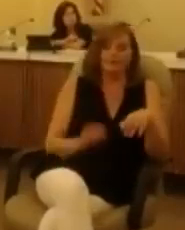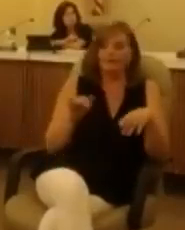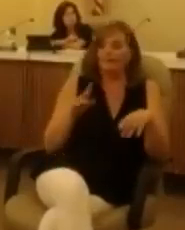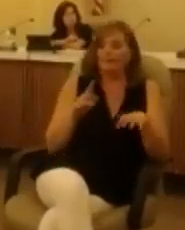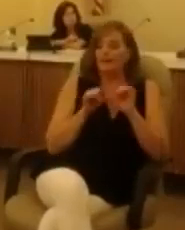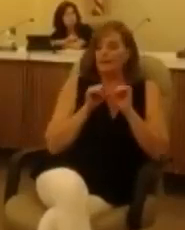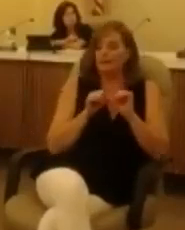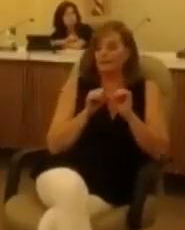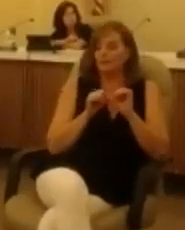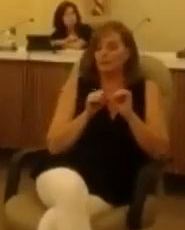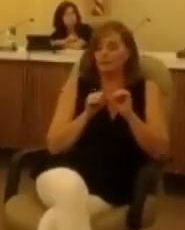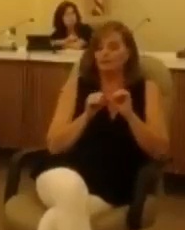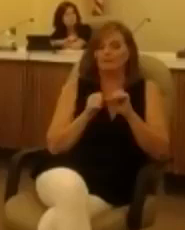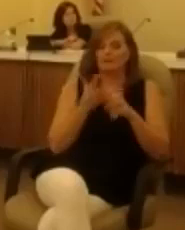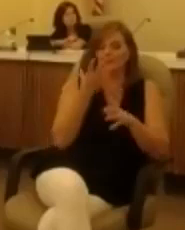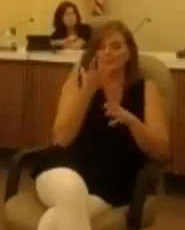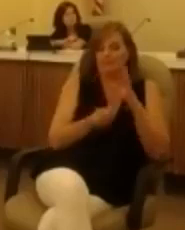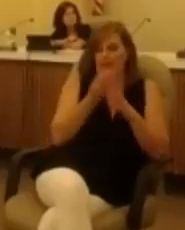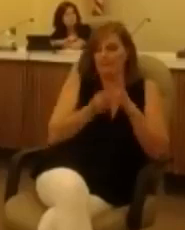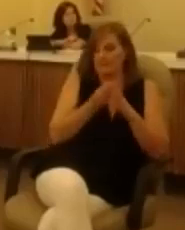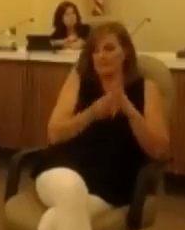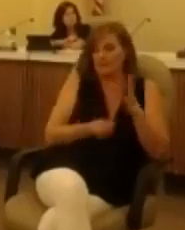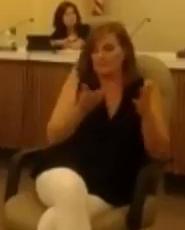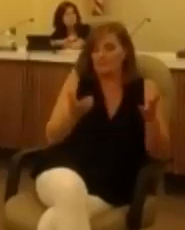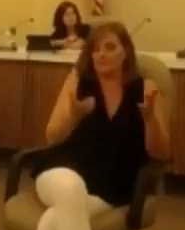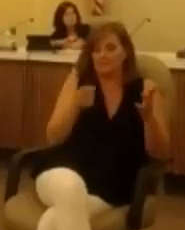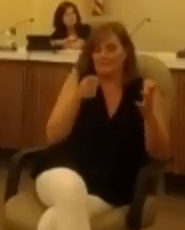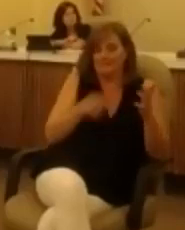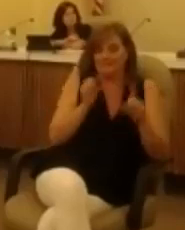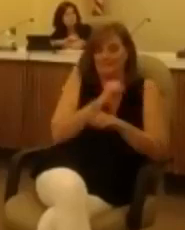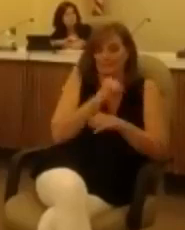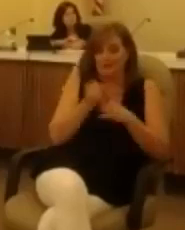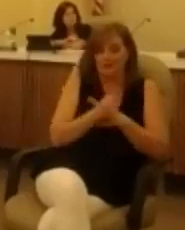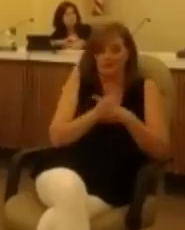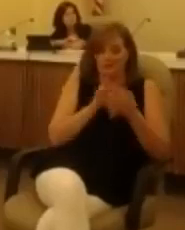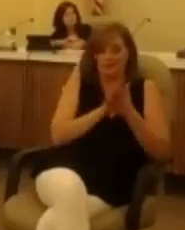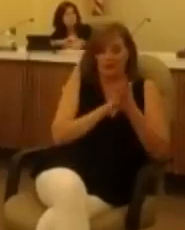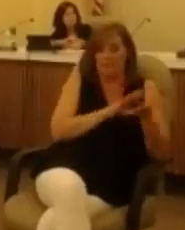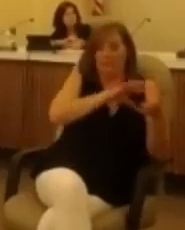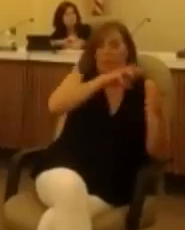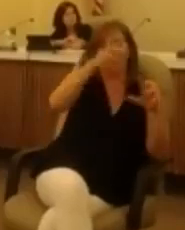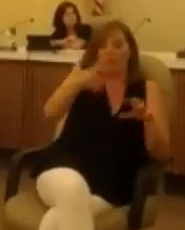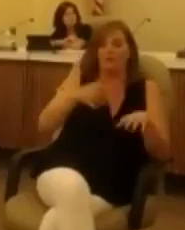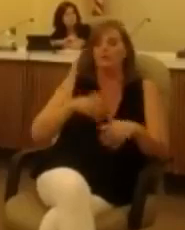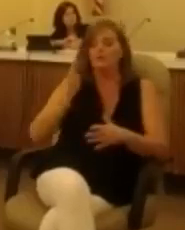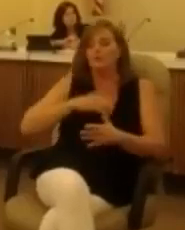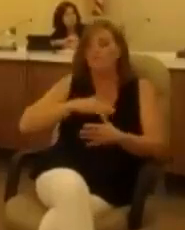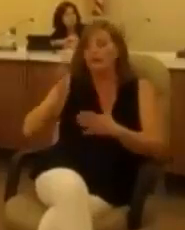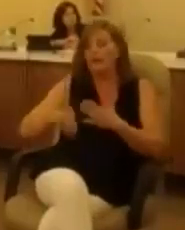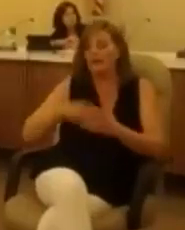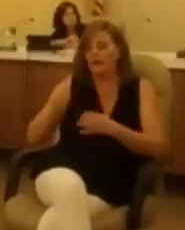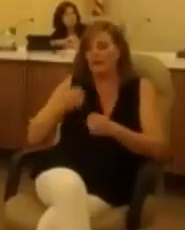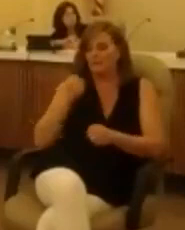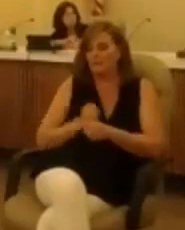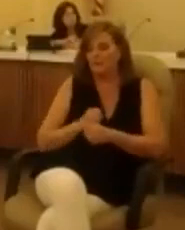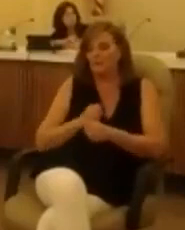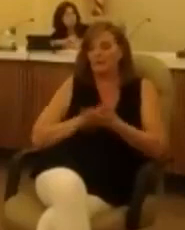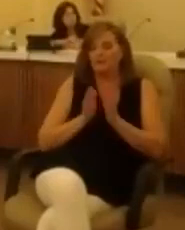to be as absent as they were to get in this position, at the end of the year, it ends up being levied against their property.